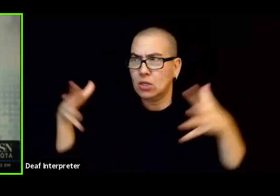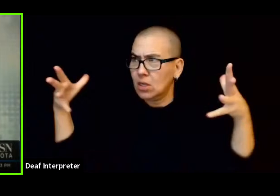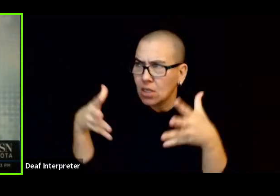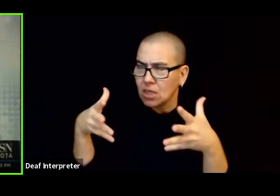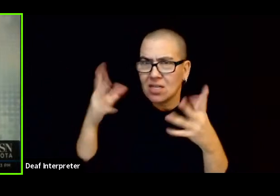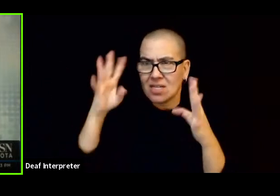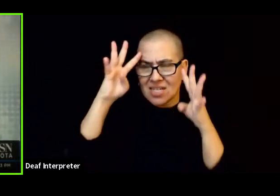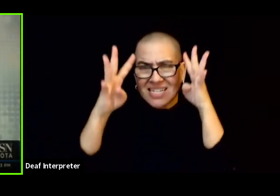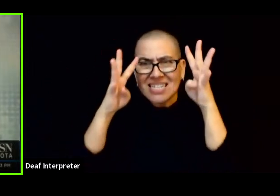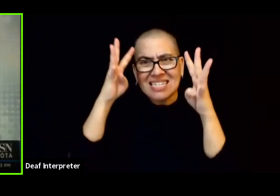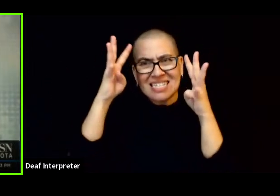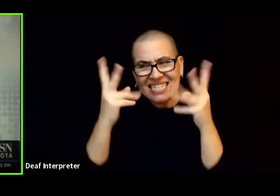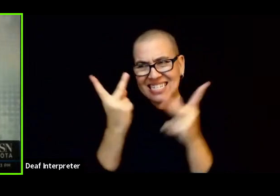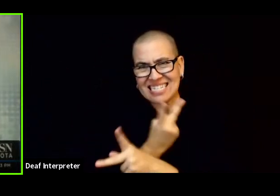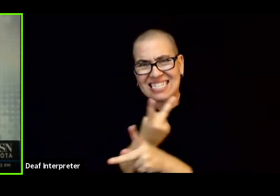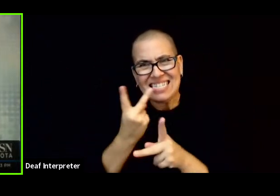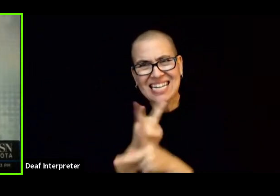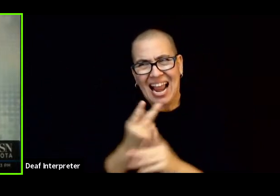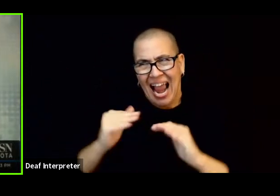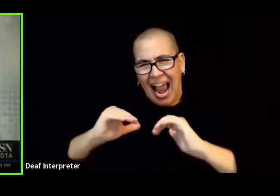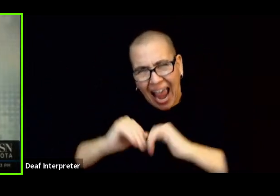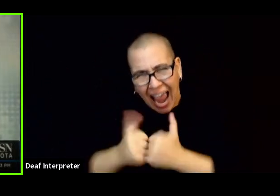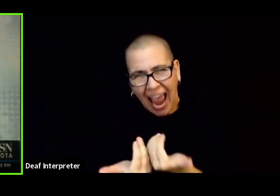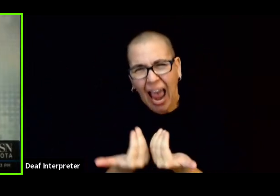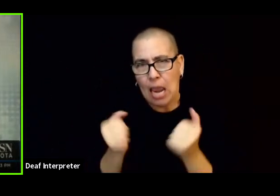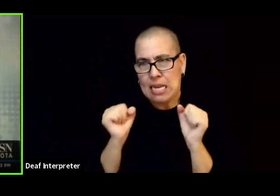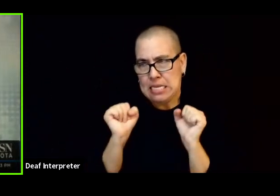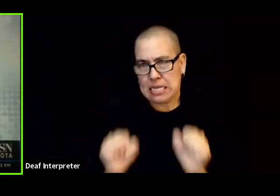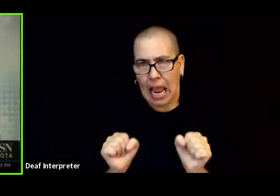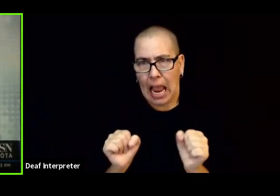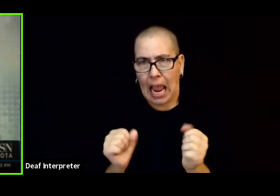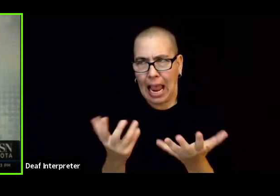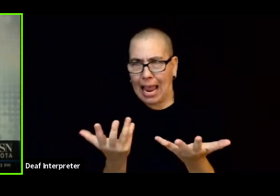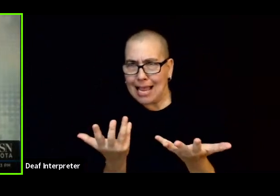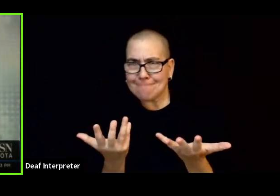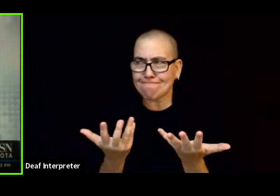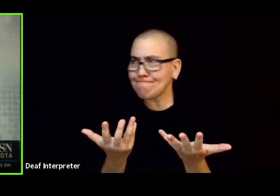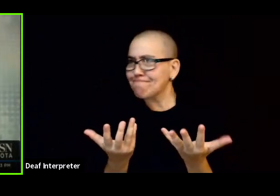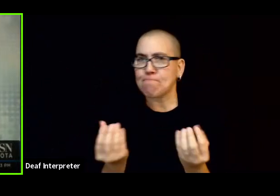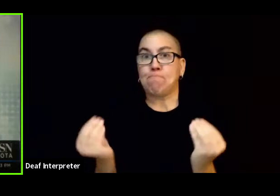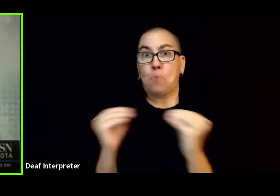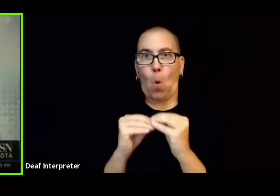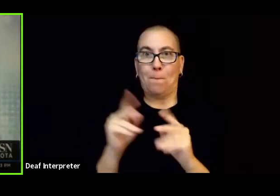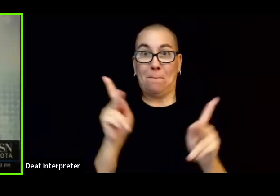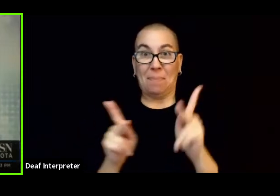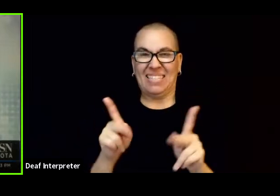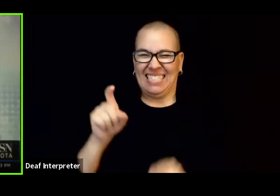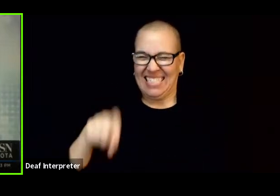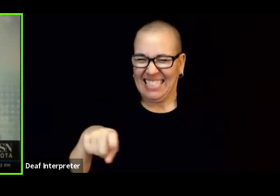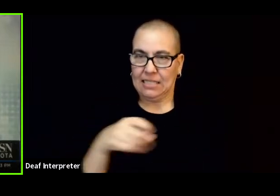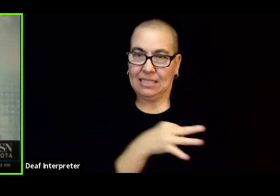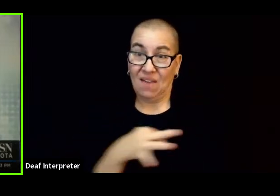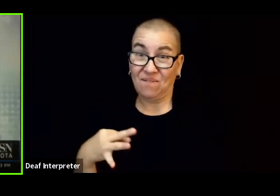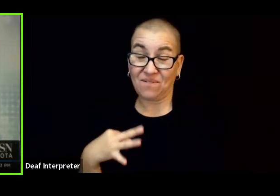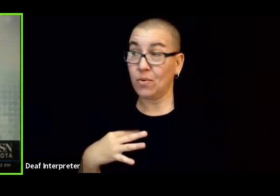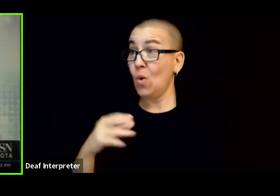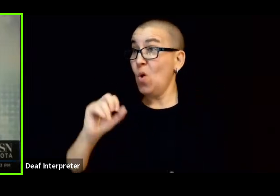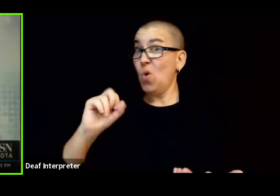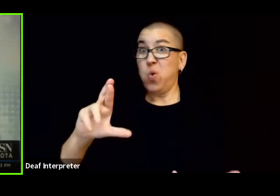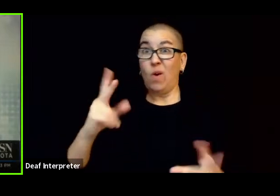how to think creatively about what other ways might we be able to extend some of the staff. And we certainly can talk more about that